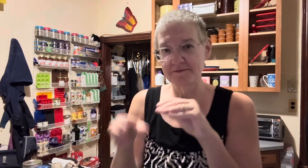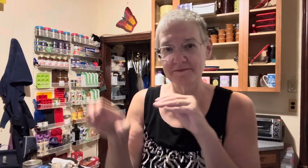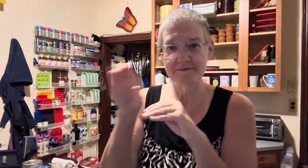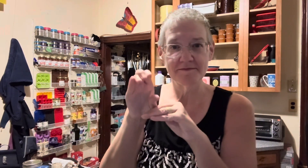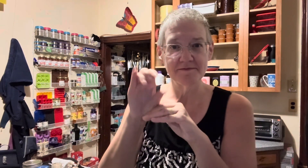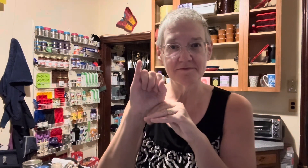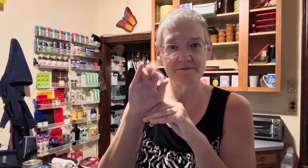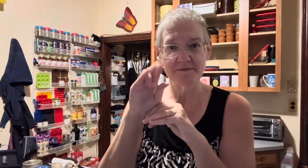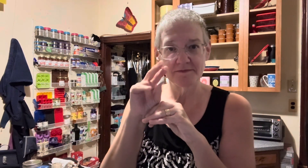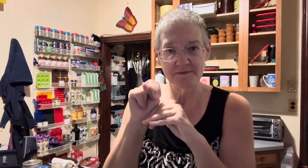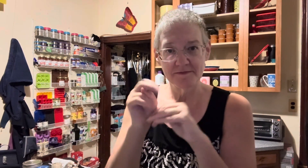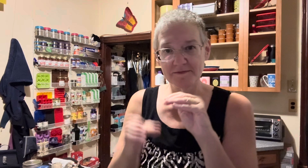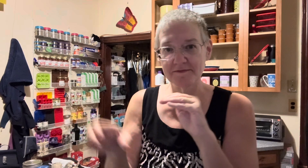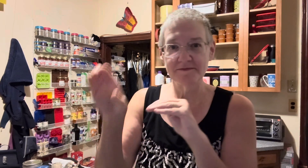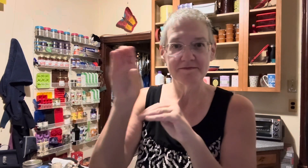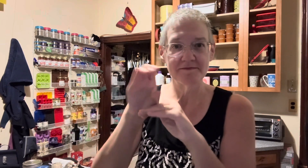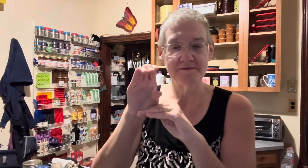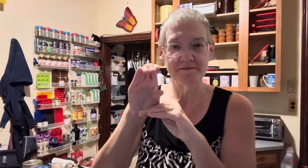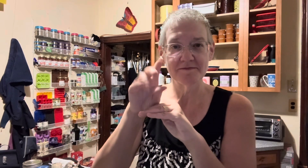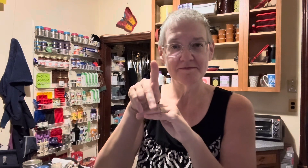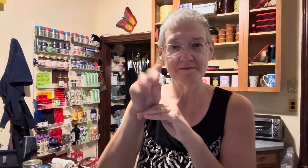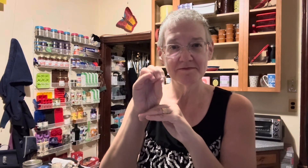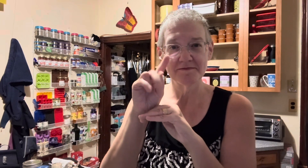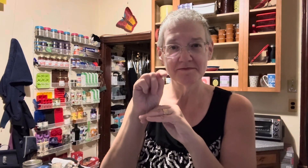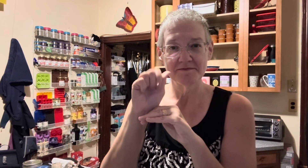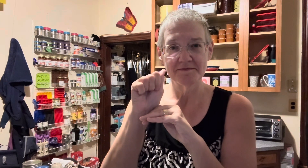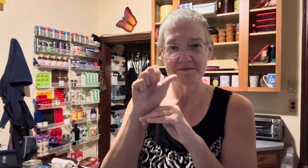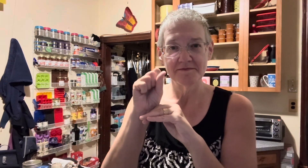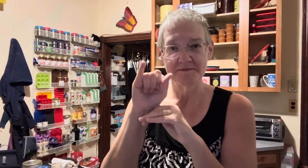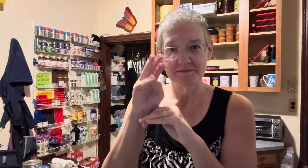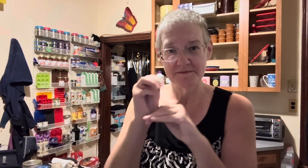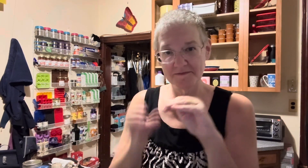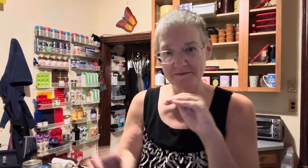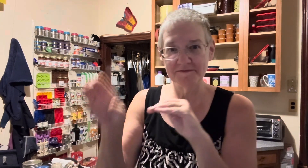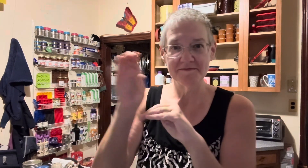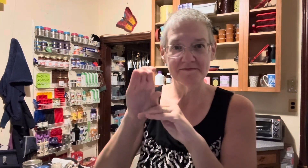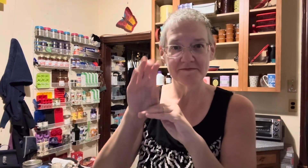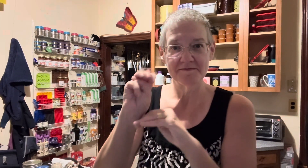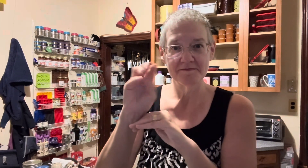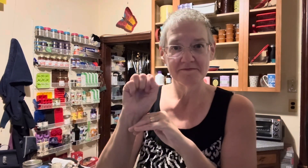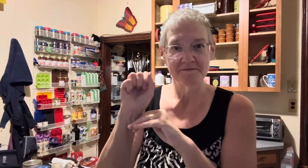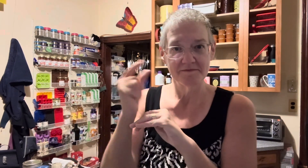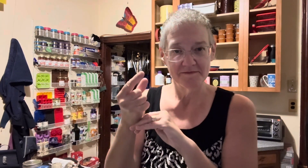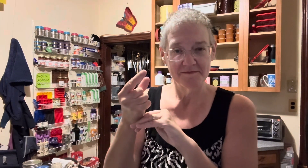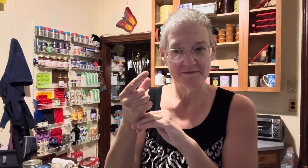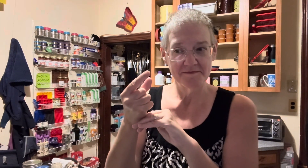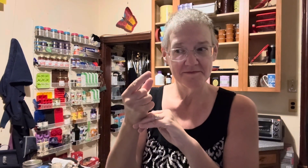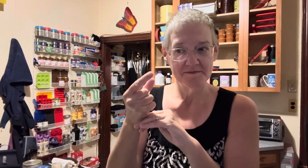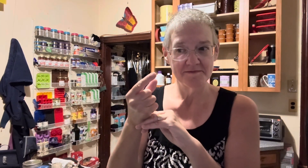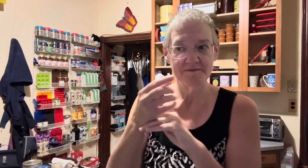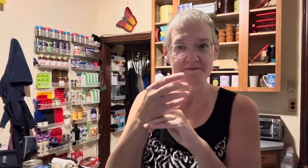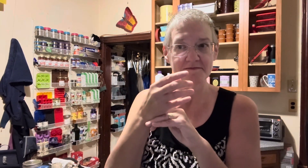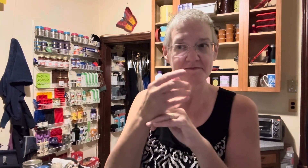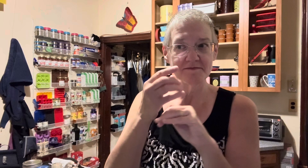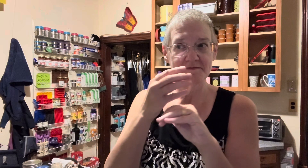needs, added iron, added potassium, and added magnesium. But we have to balance that